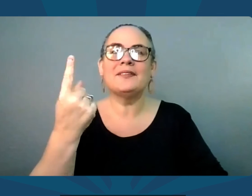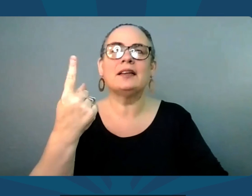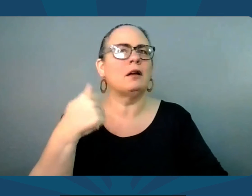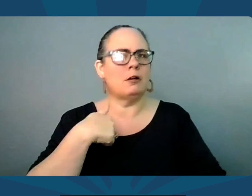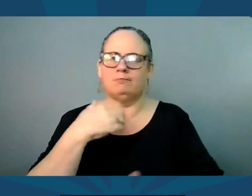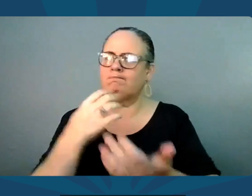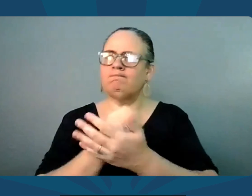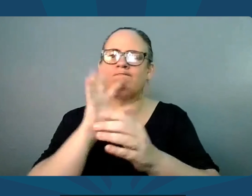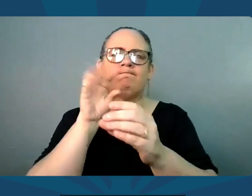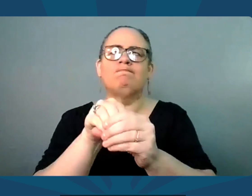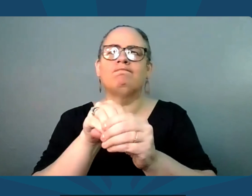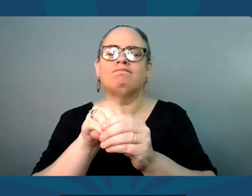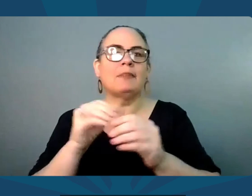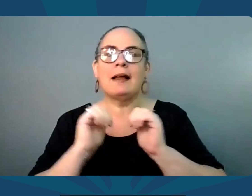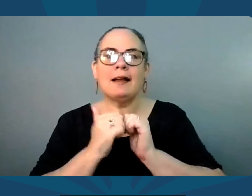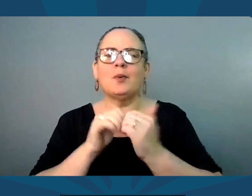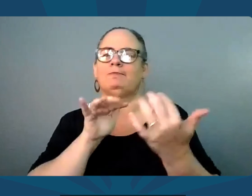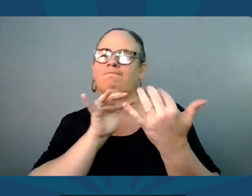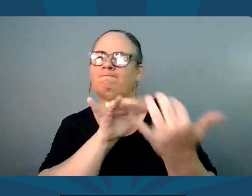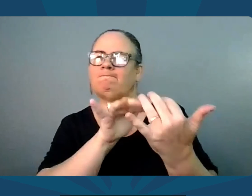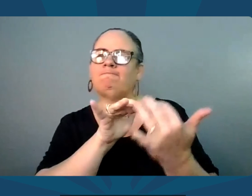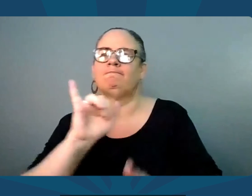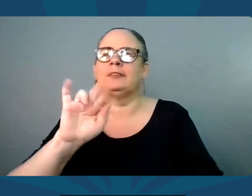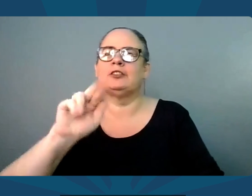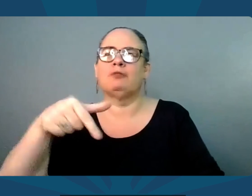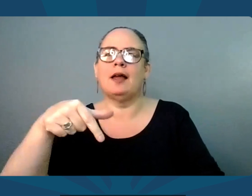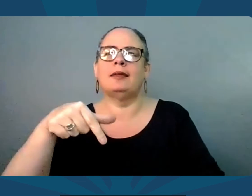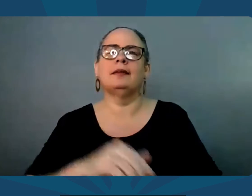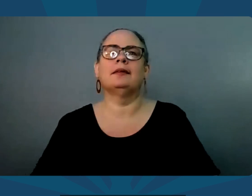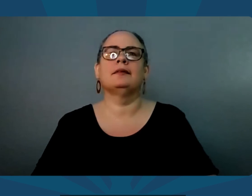I answered my country's call of duty after 9/11,